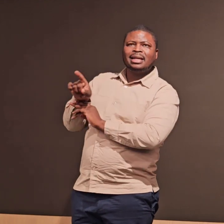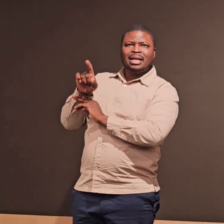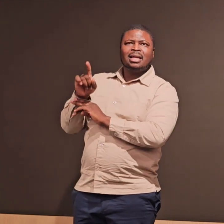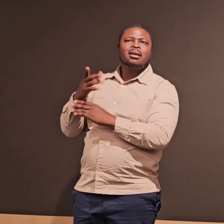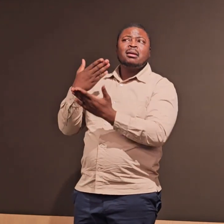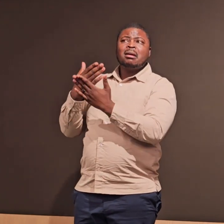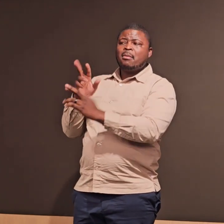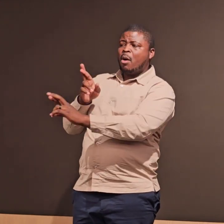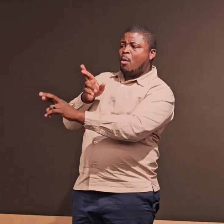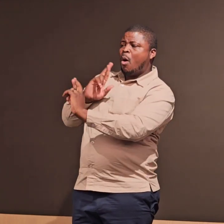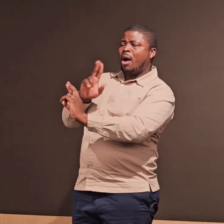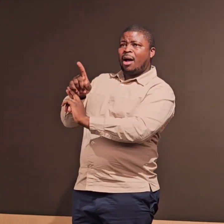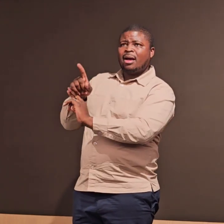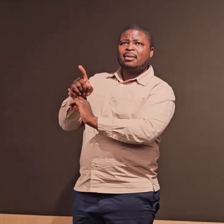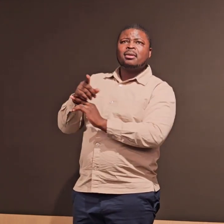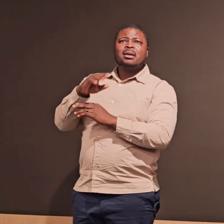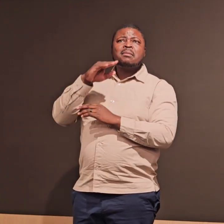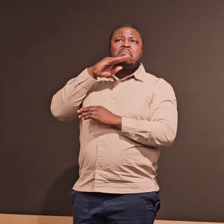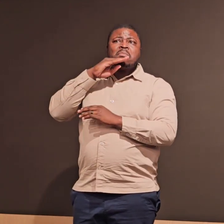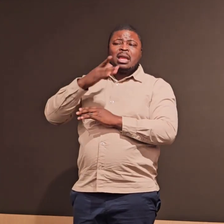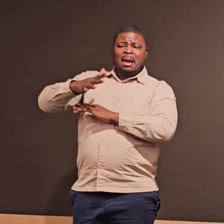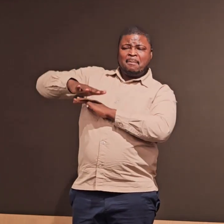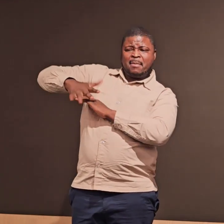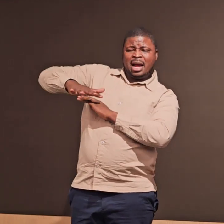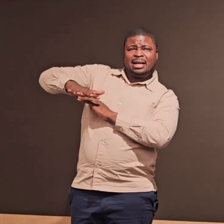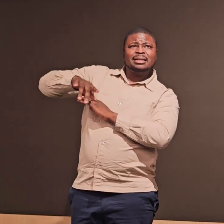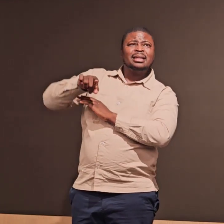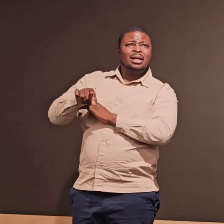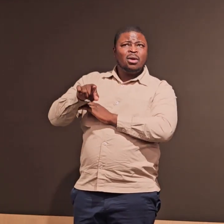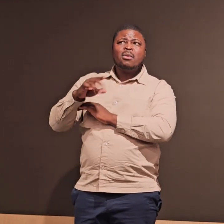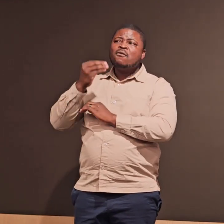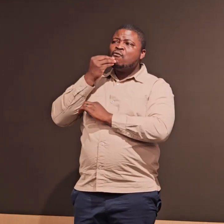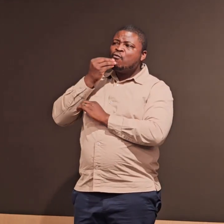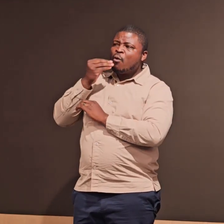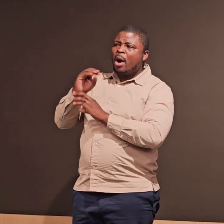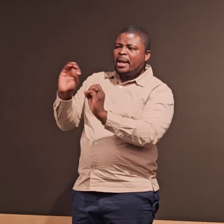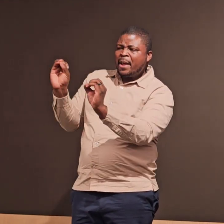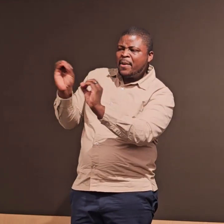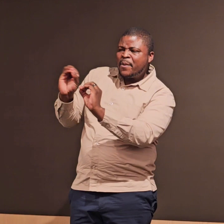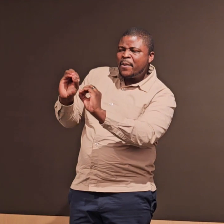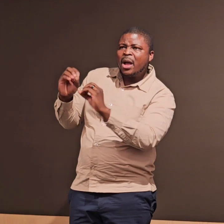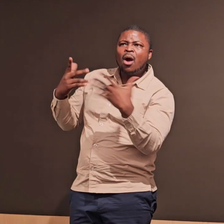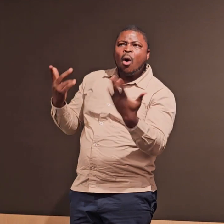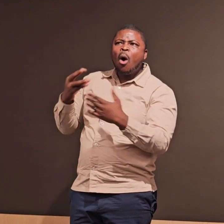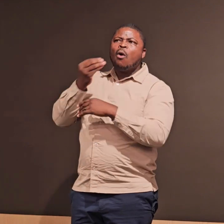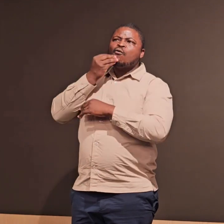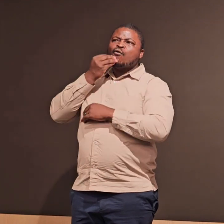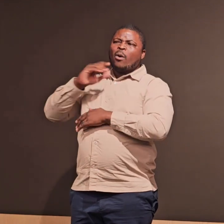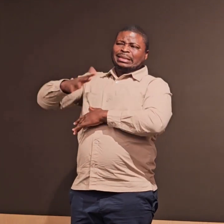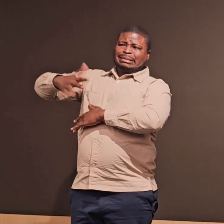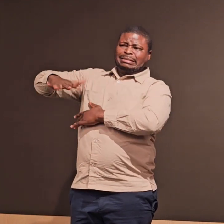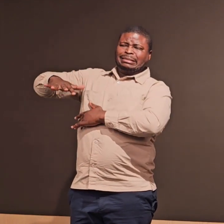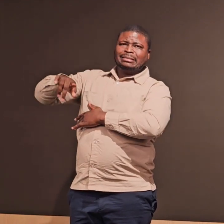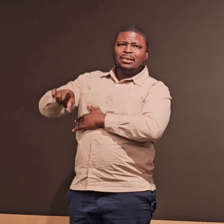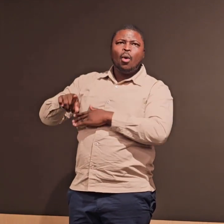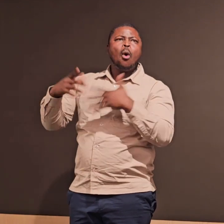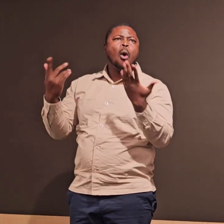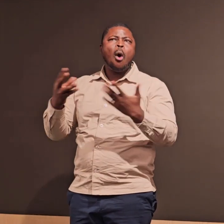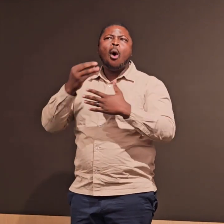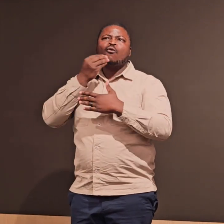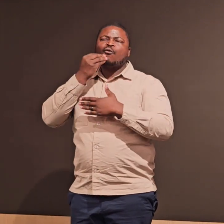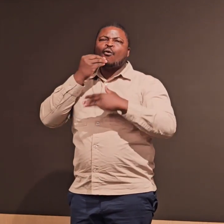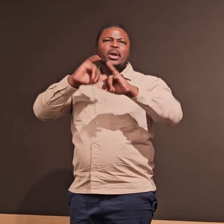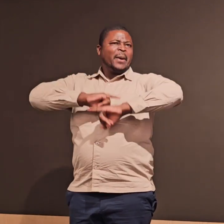you are mildly food insecure, you are moderately food insecure, and you are severely